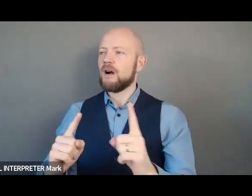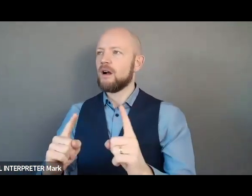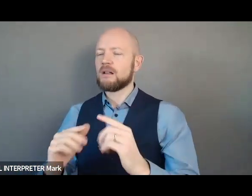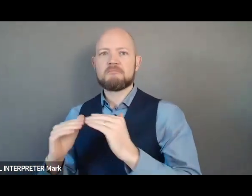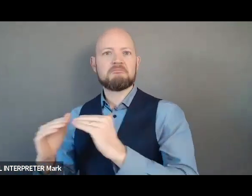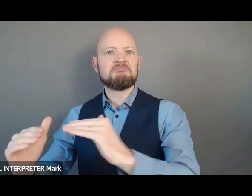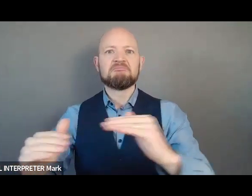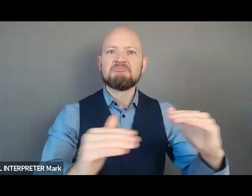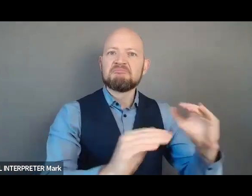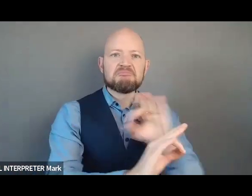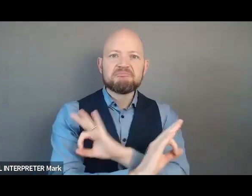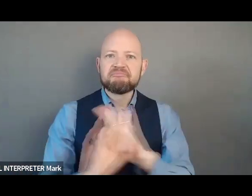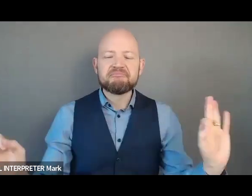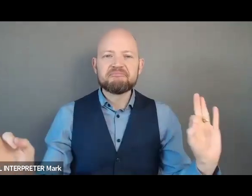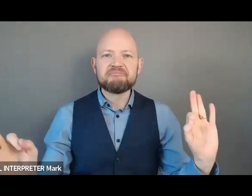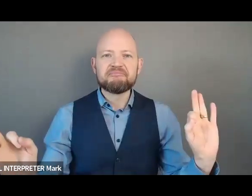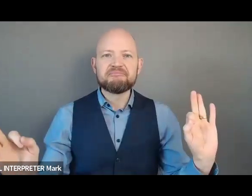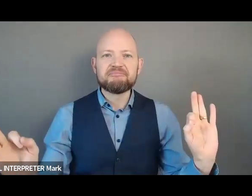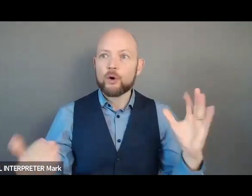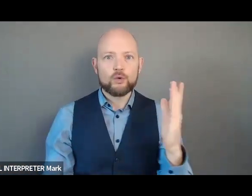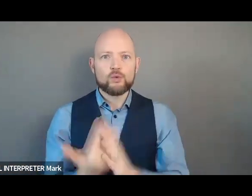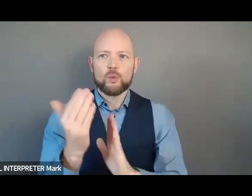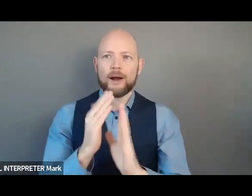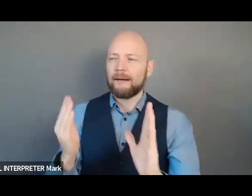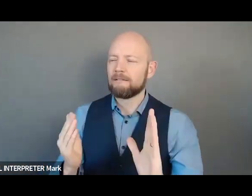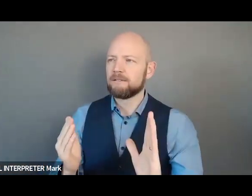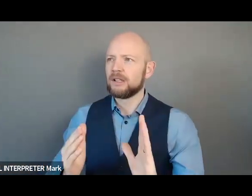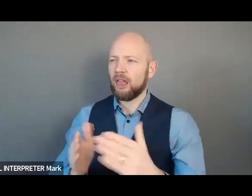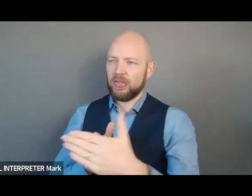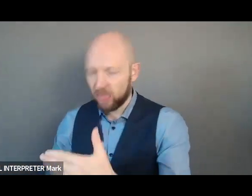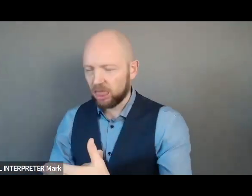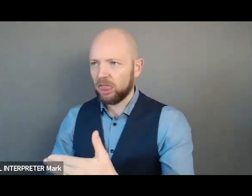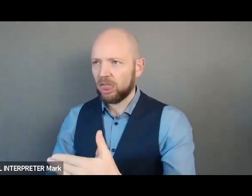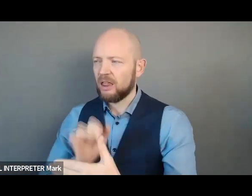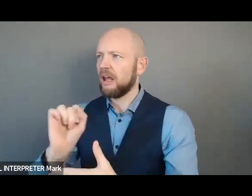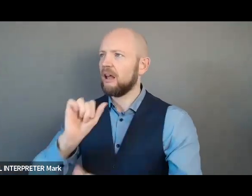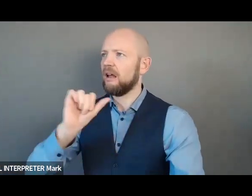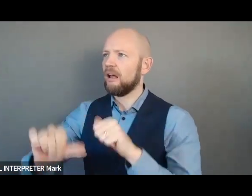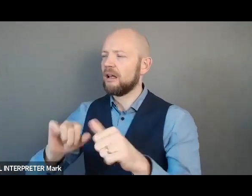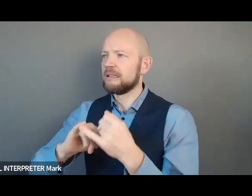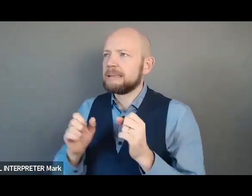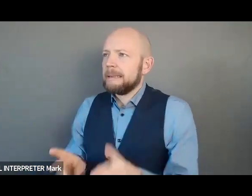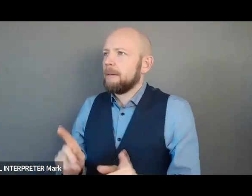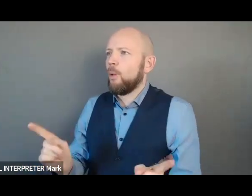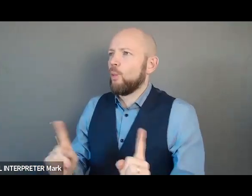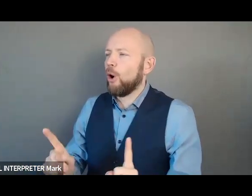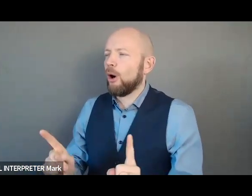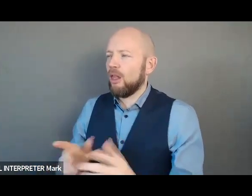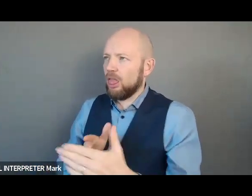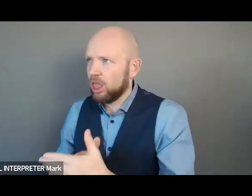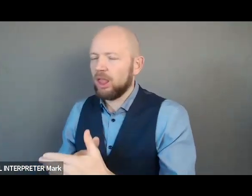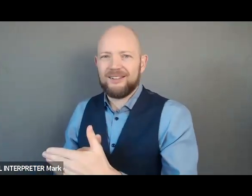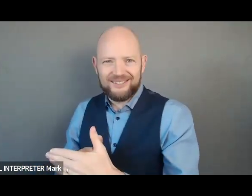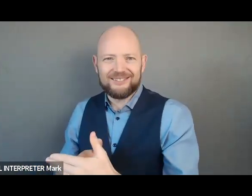you don't know what the process is and what you have to do. And sometimes you can't get that information up front. So